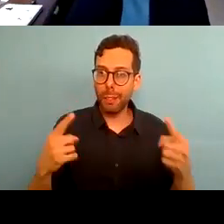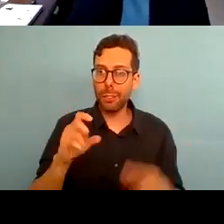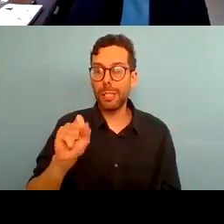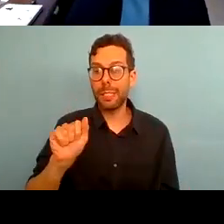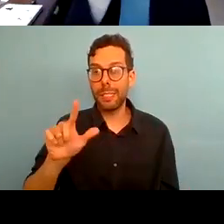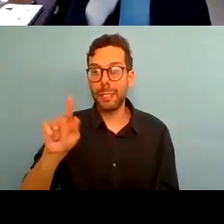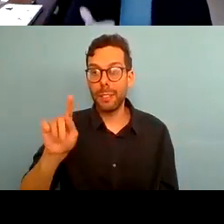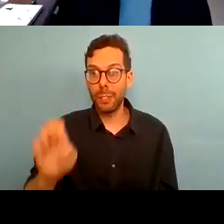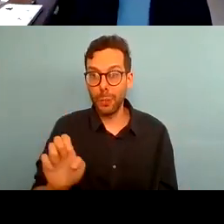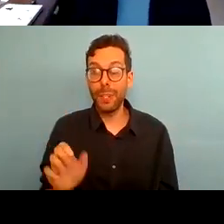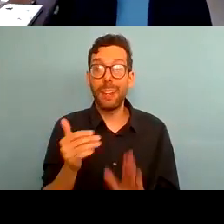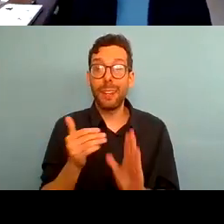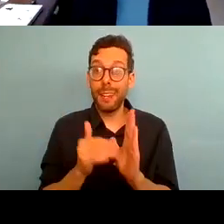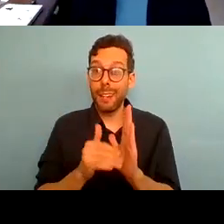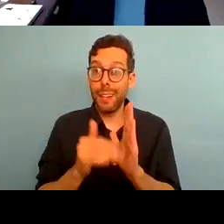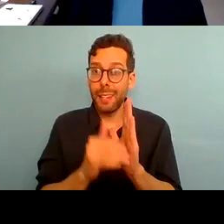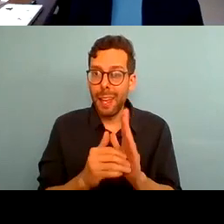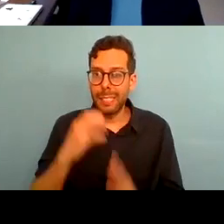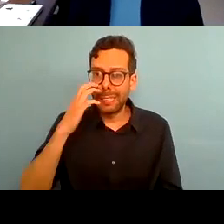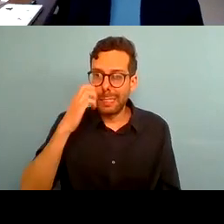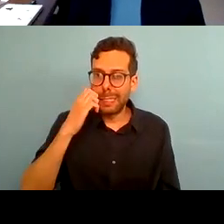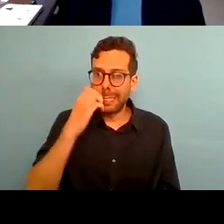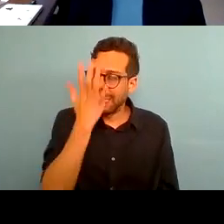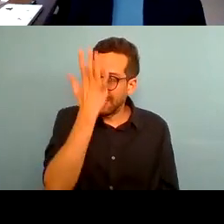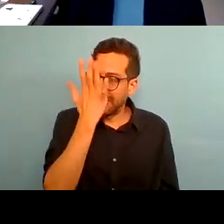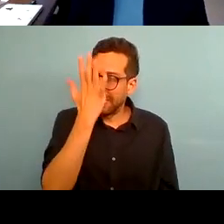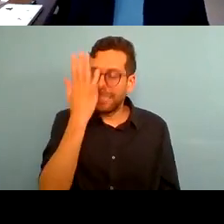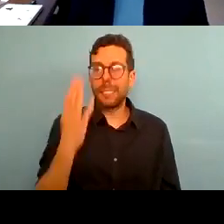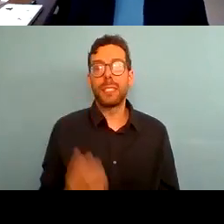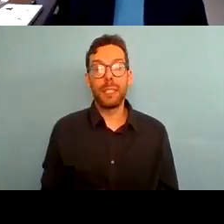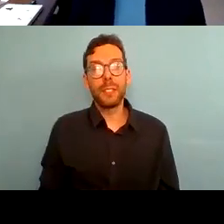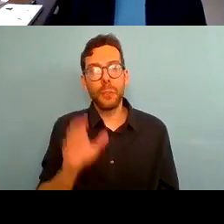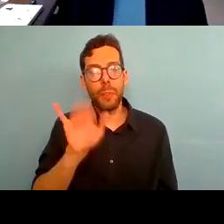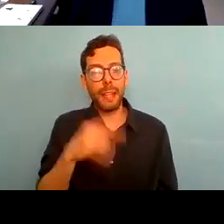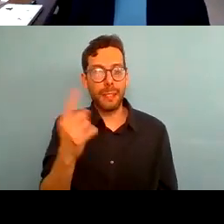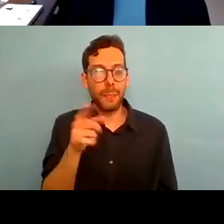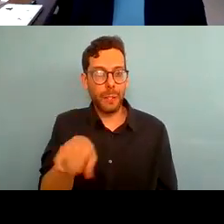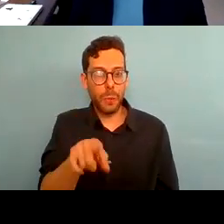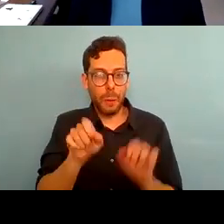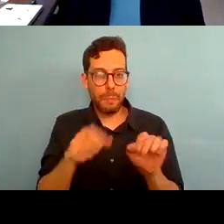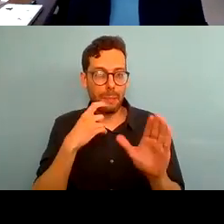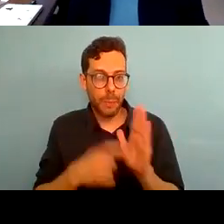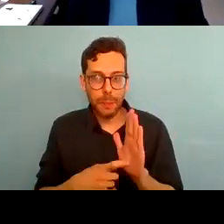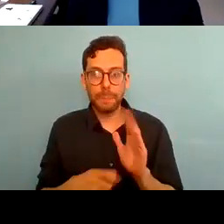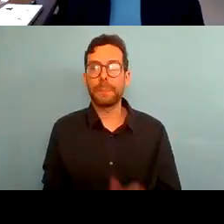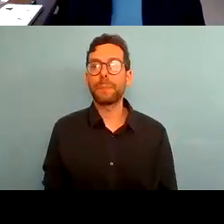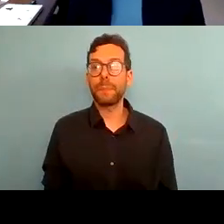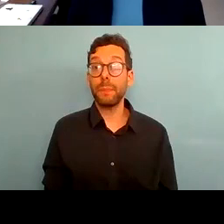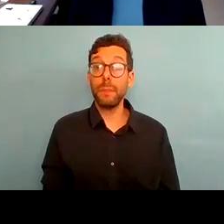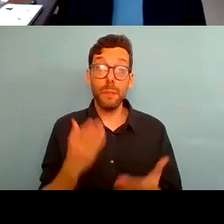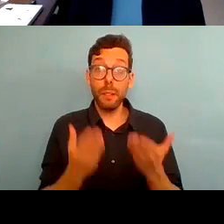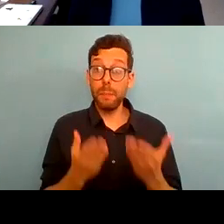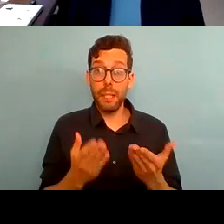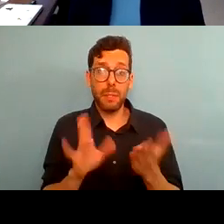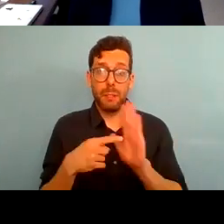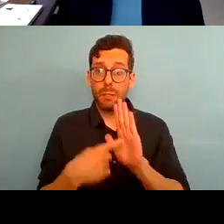repeated itching of that little nose. And so certainly something to keep an eye out for. So you can see those things. And those are things that certainly could be indicators